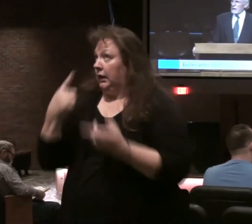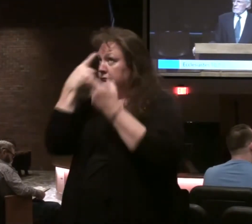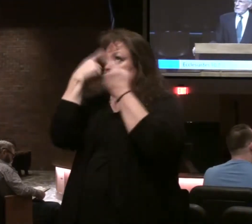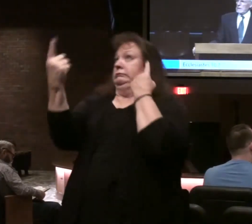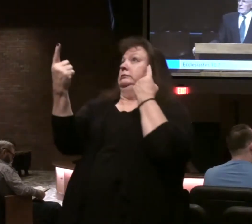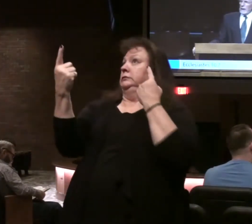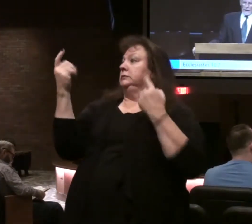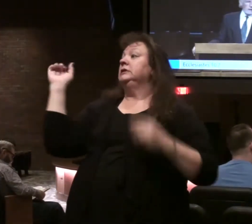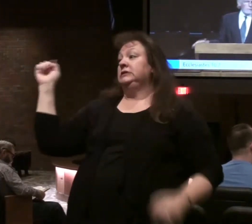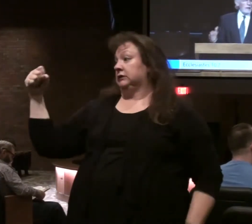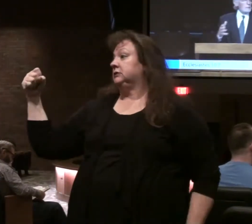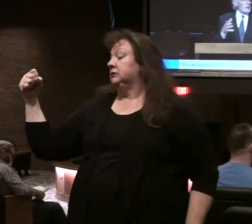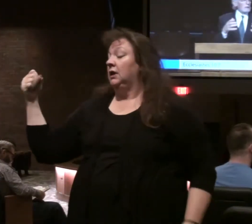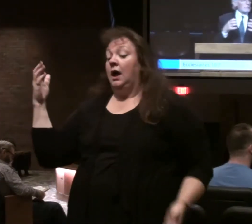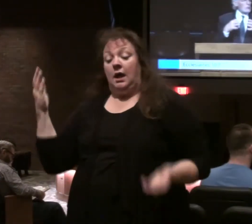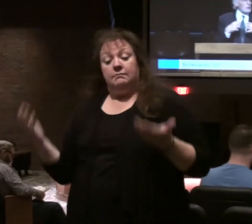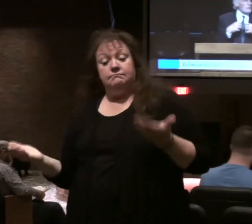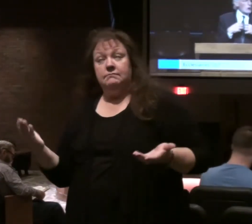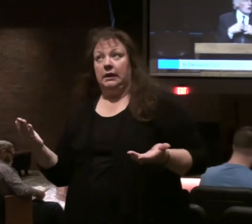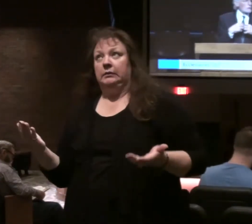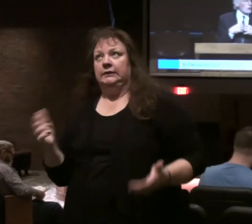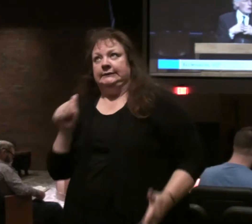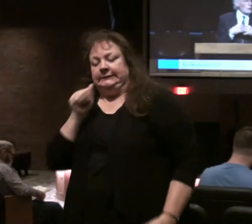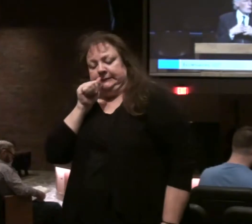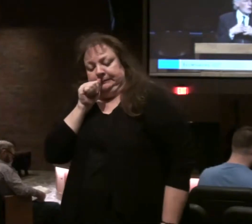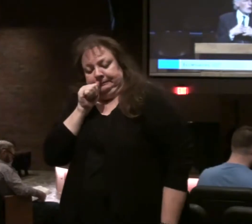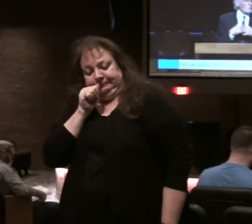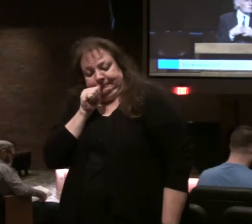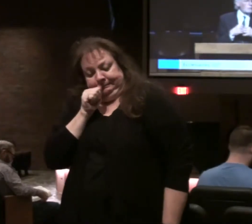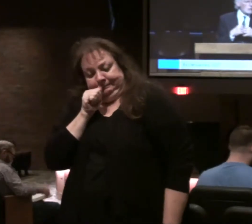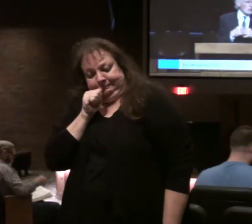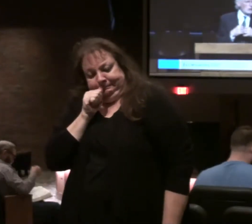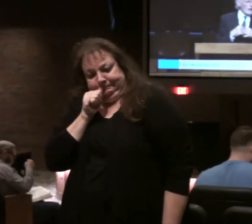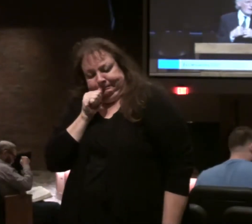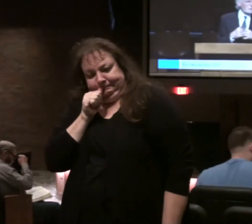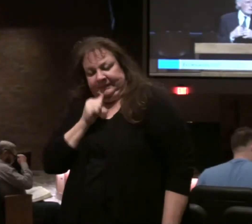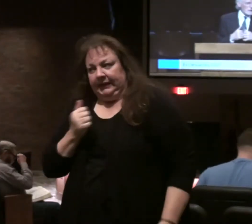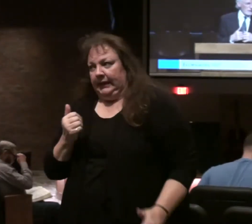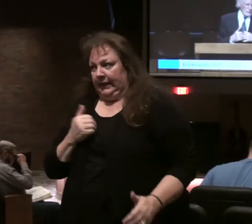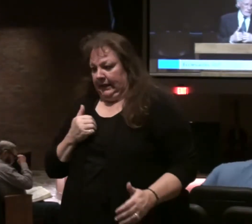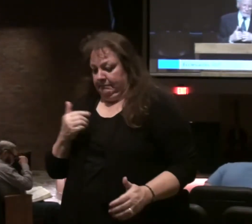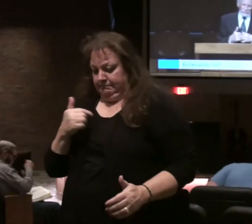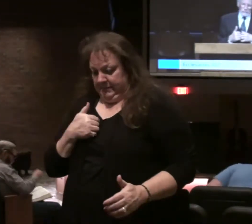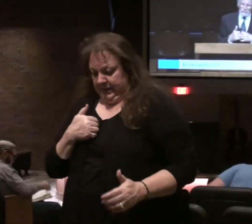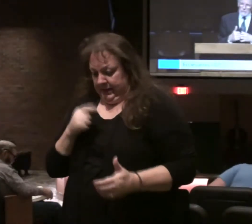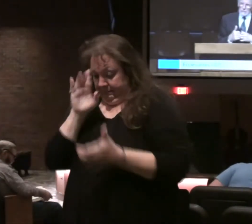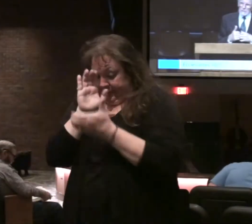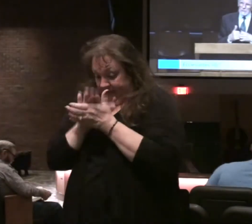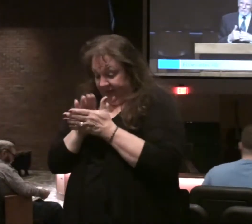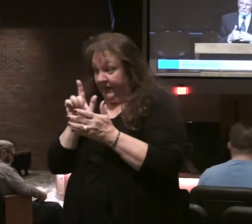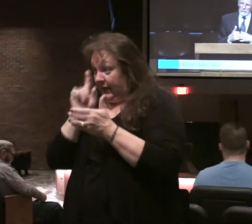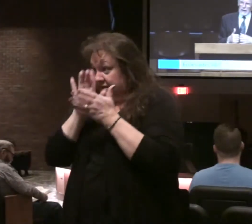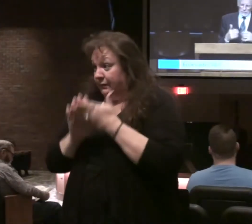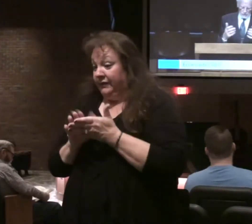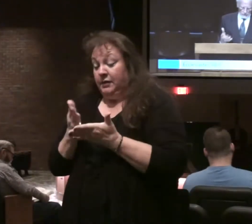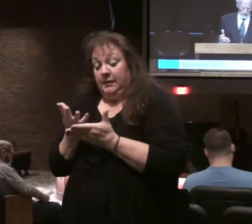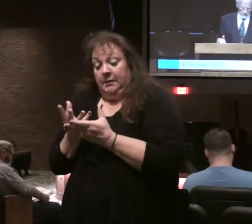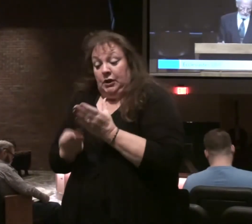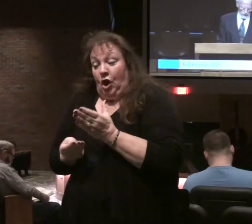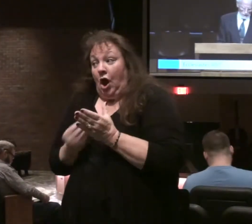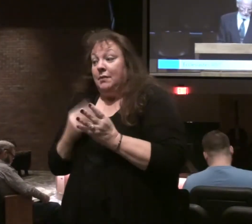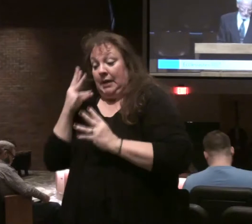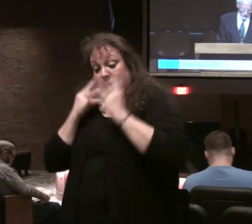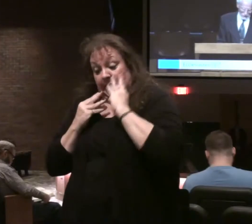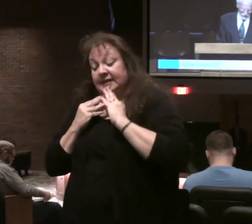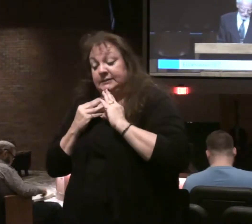with them, and it may become more difficult to hold our position as believers without